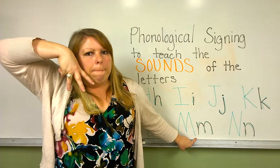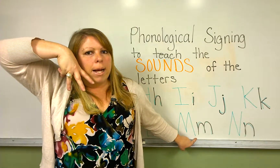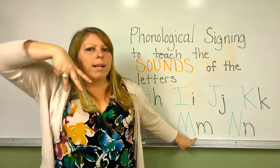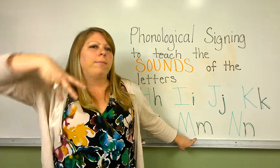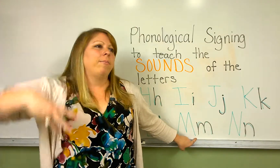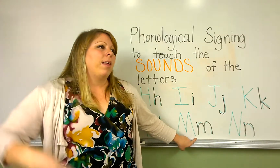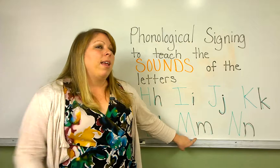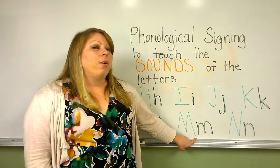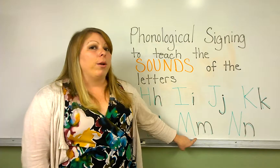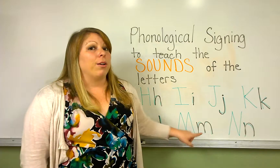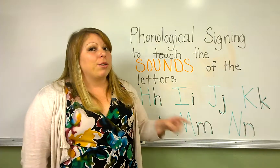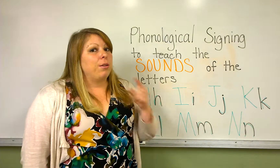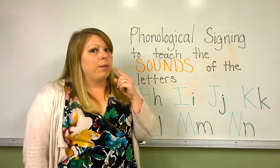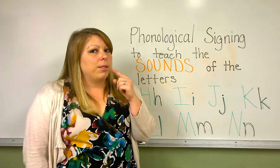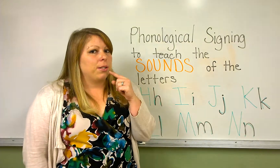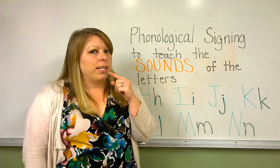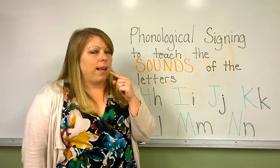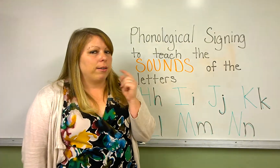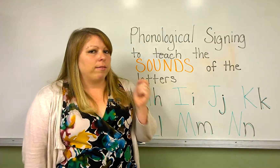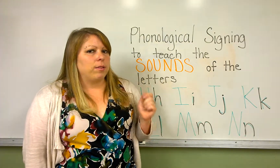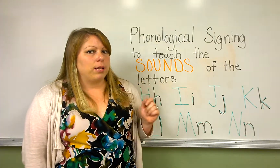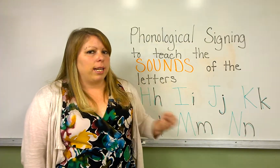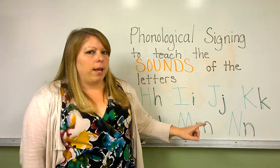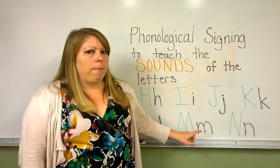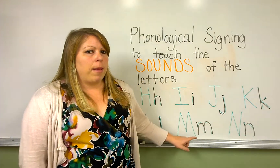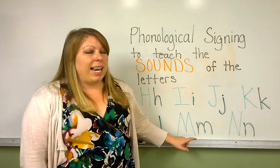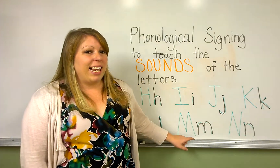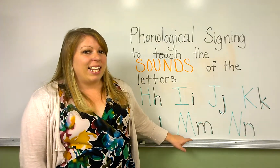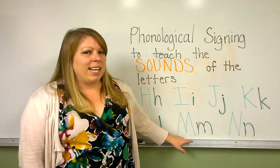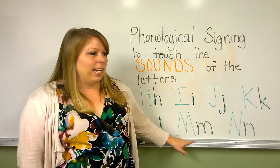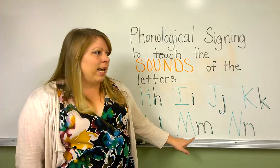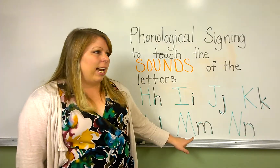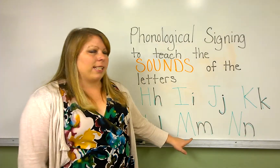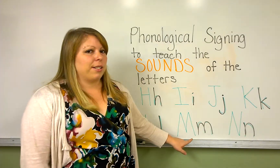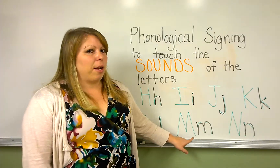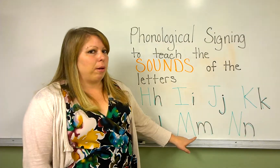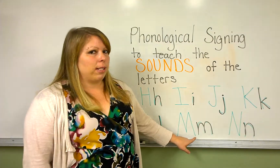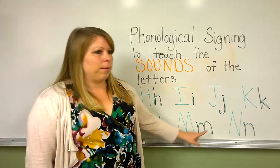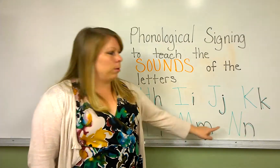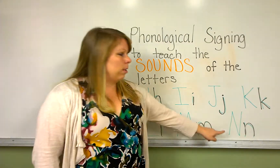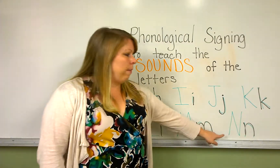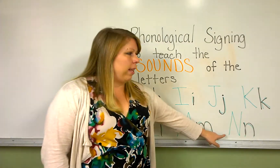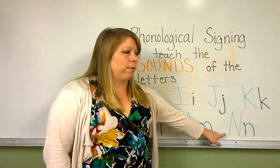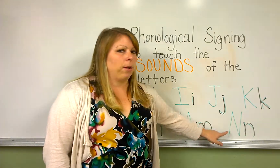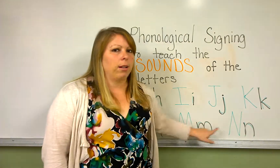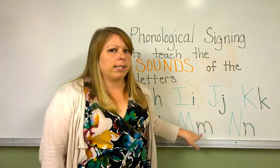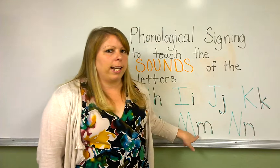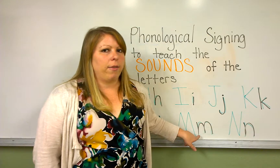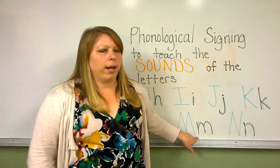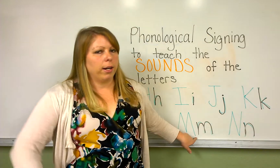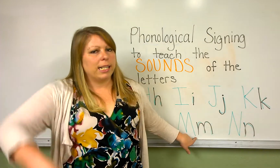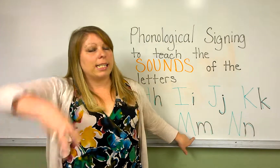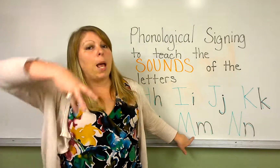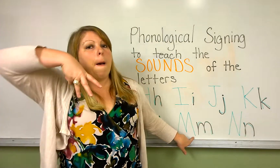mm. When your two lips are together and folded in, it's not possible to make the wrong sound